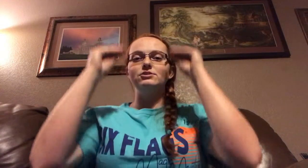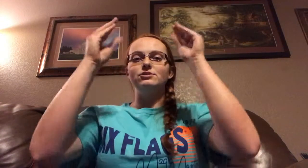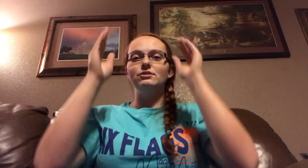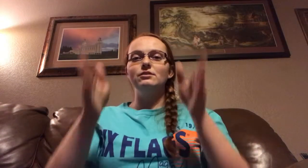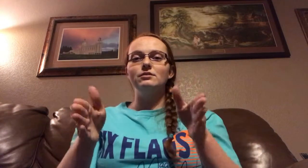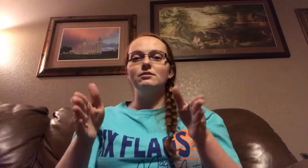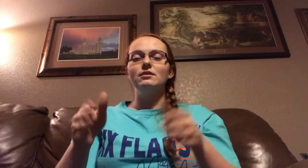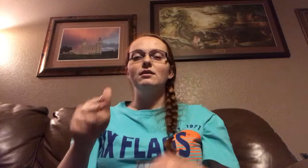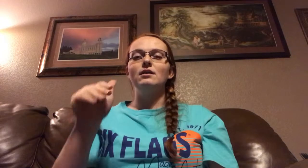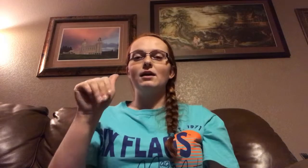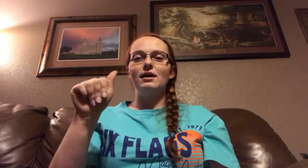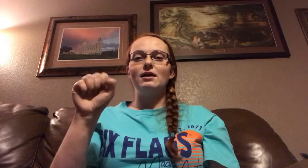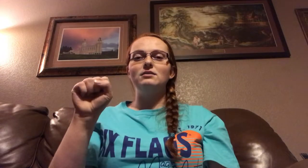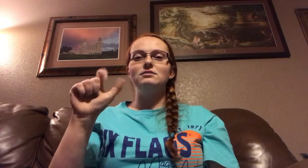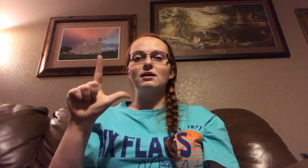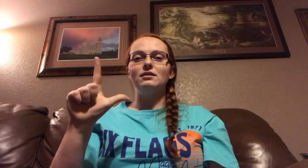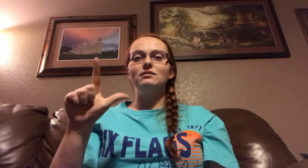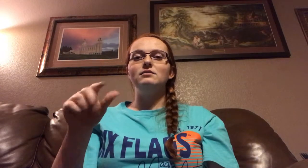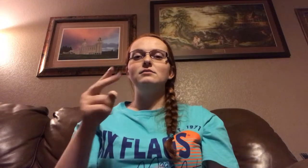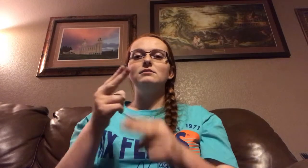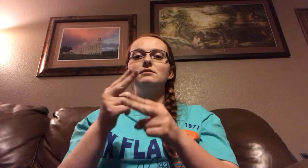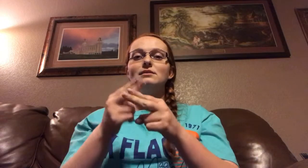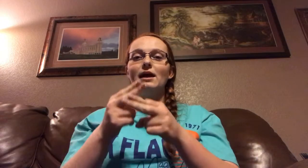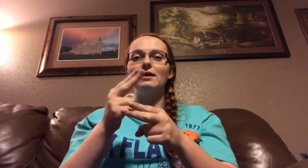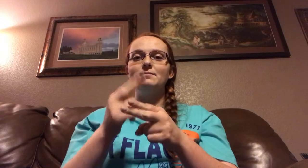teacher ASL name